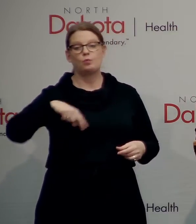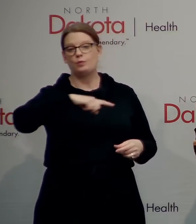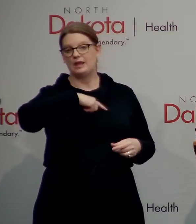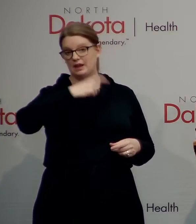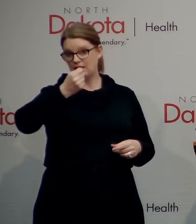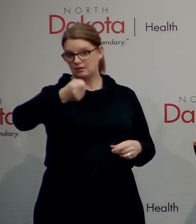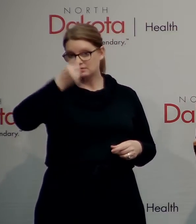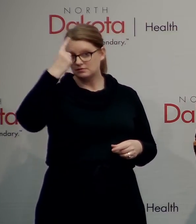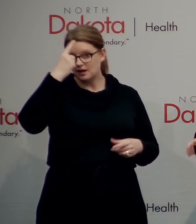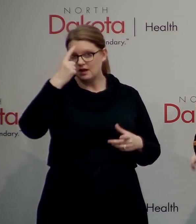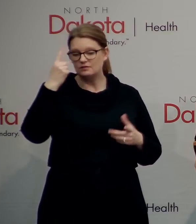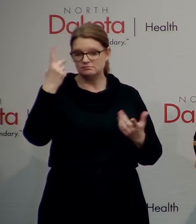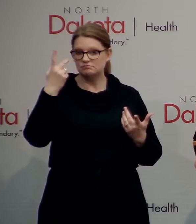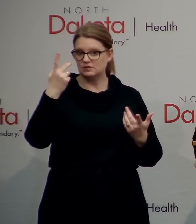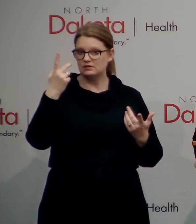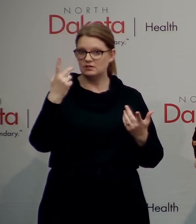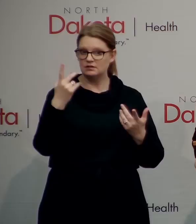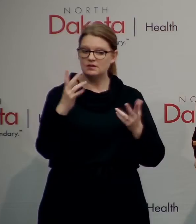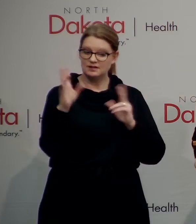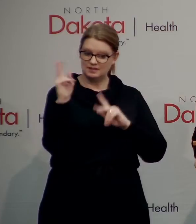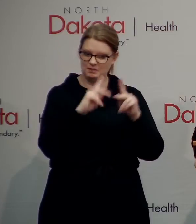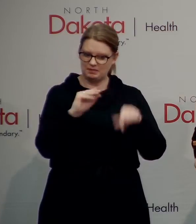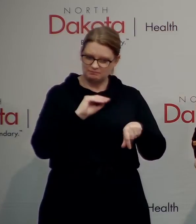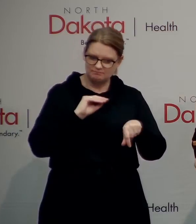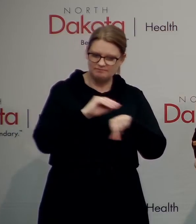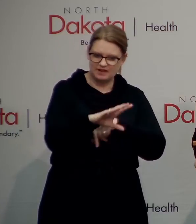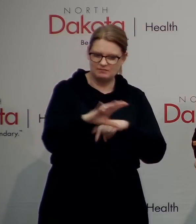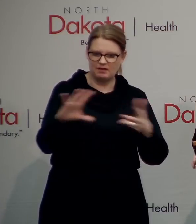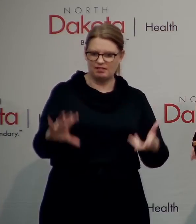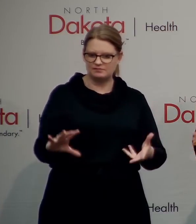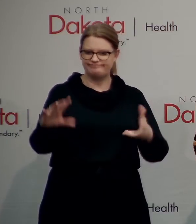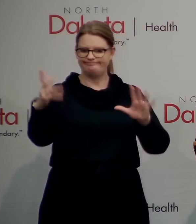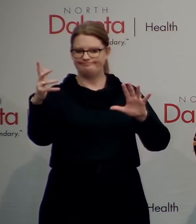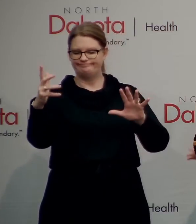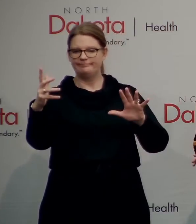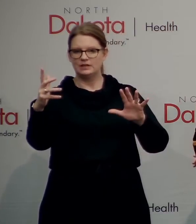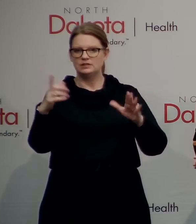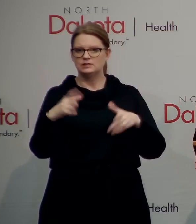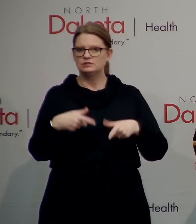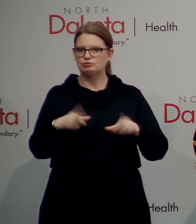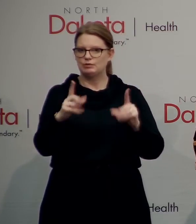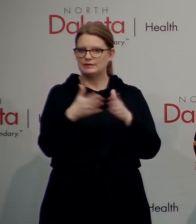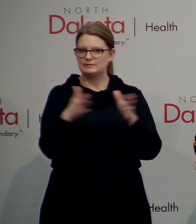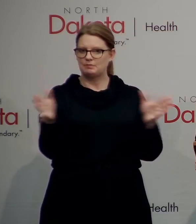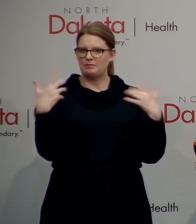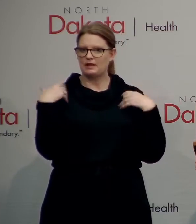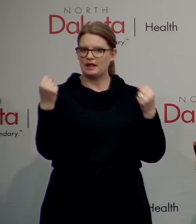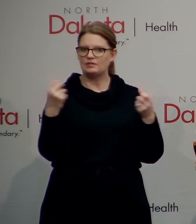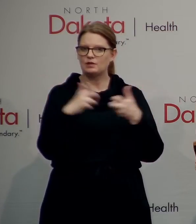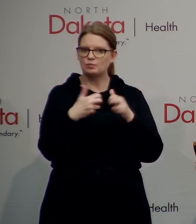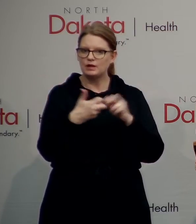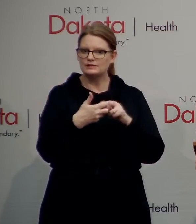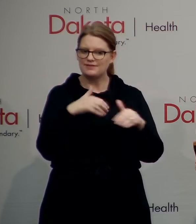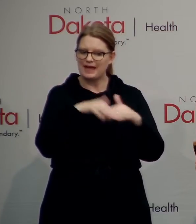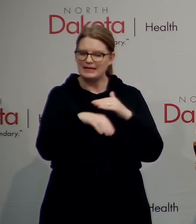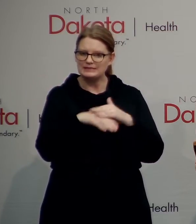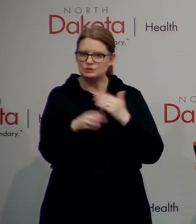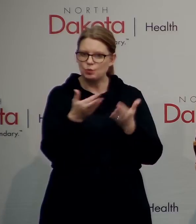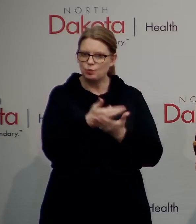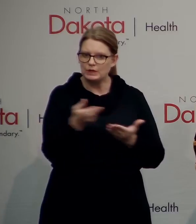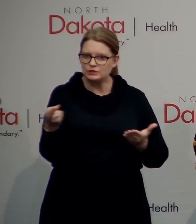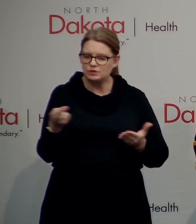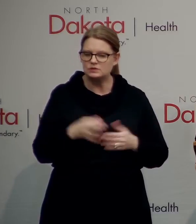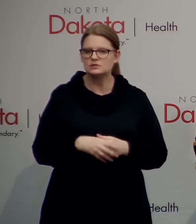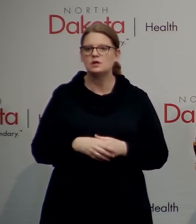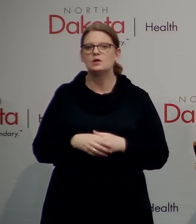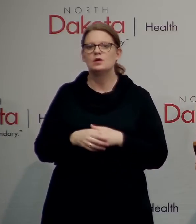how important it is for people most affected by this instability during this public health crisis to have access to resources. We